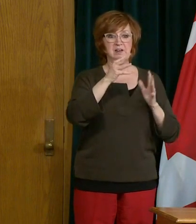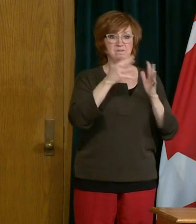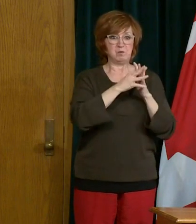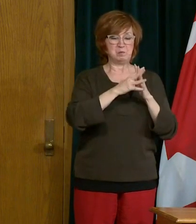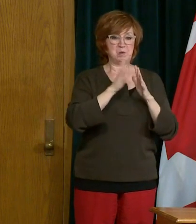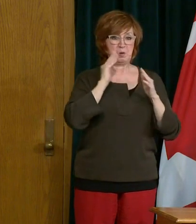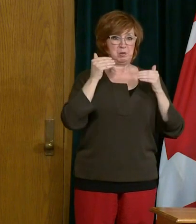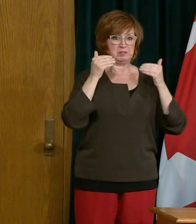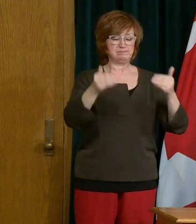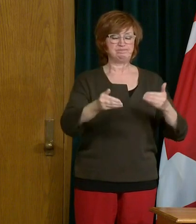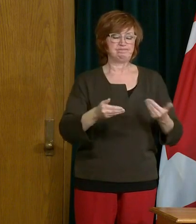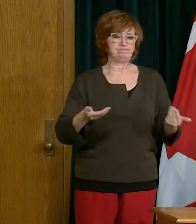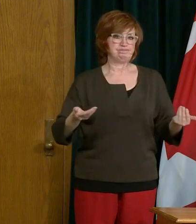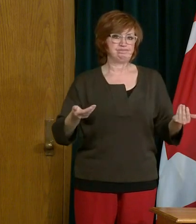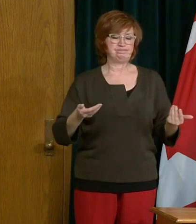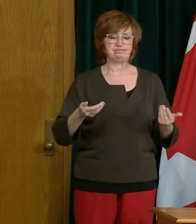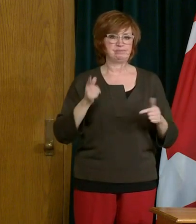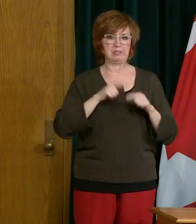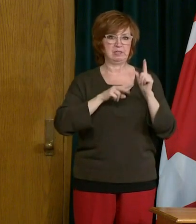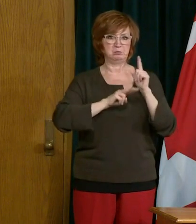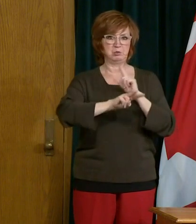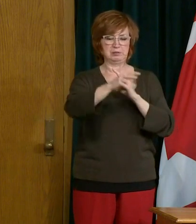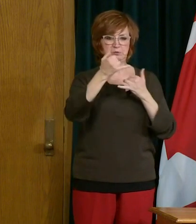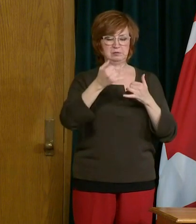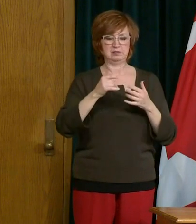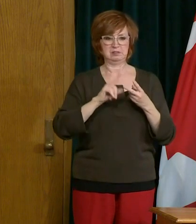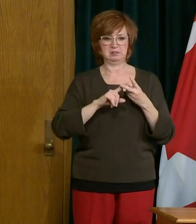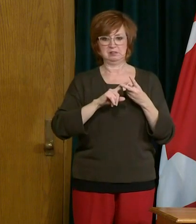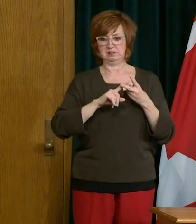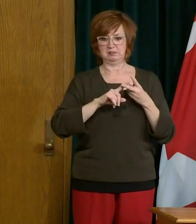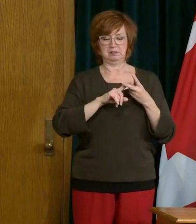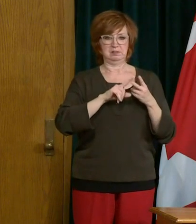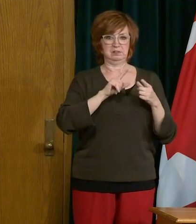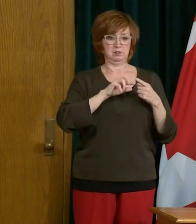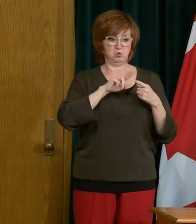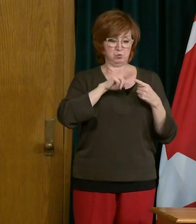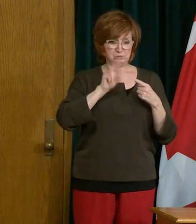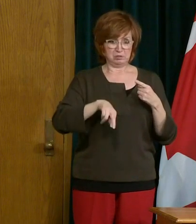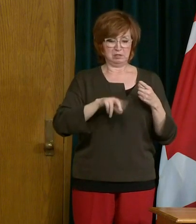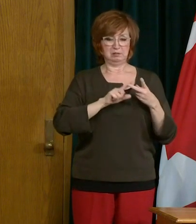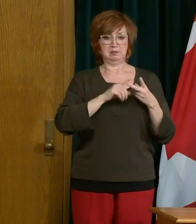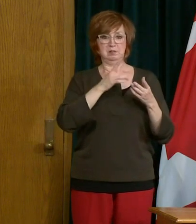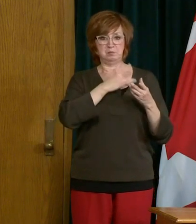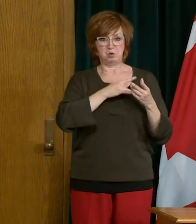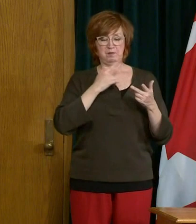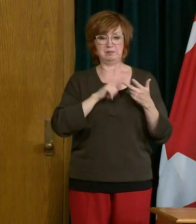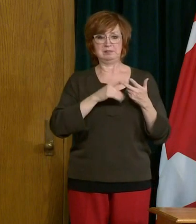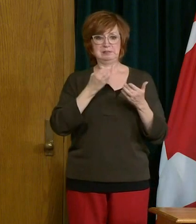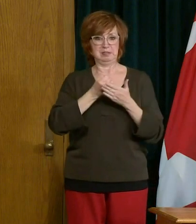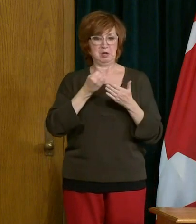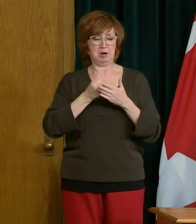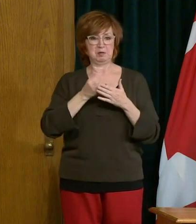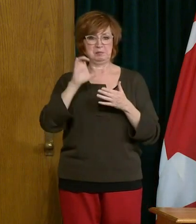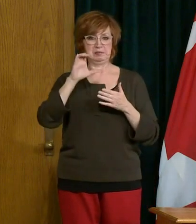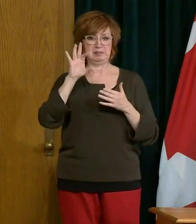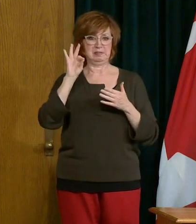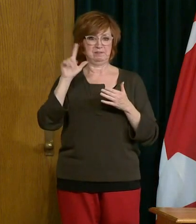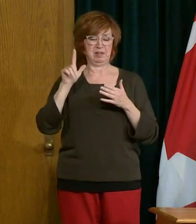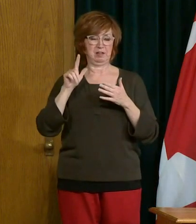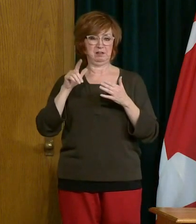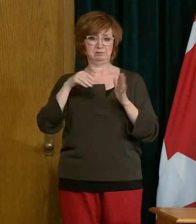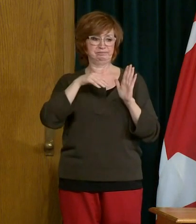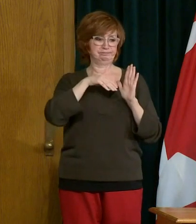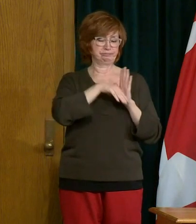broader provincial economy, and could potentially and subsequently have an impact to the league. And we